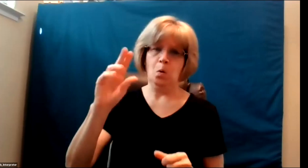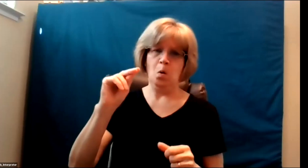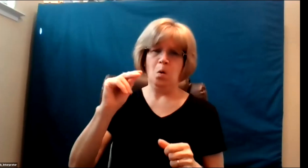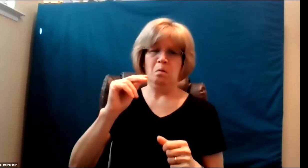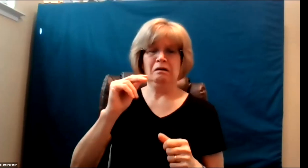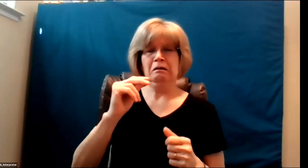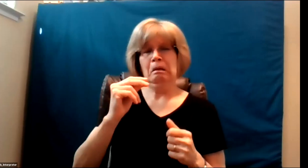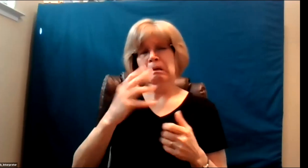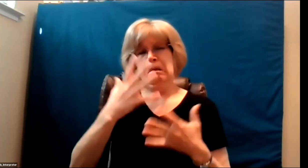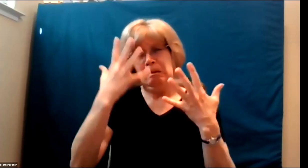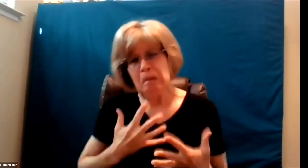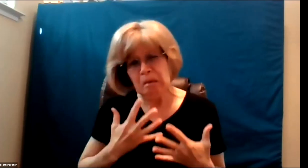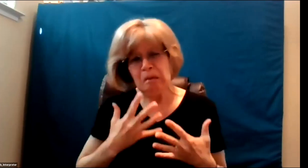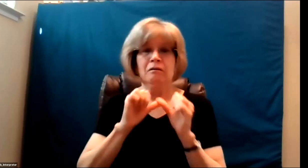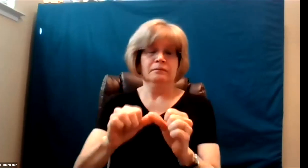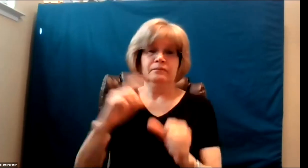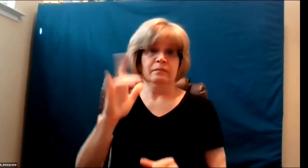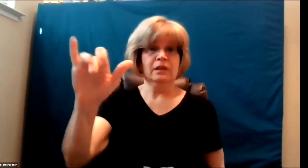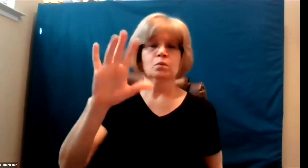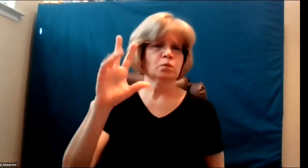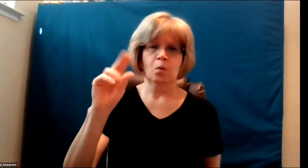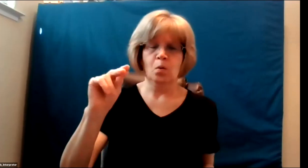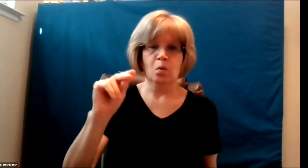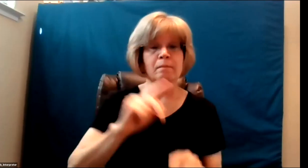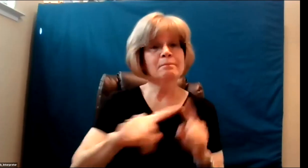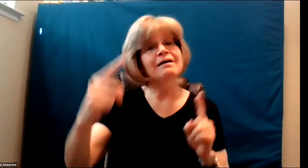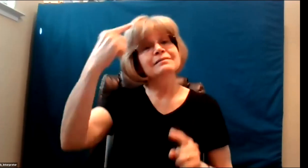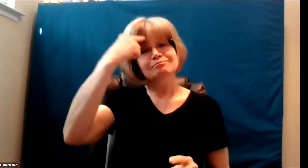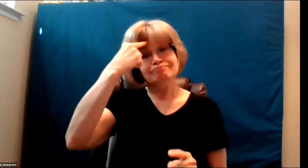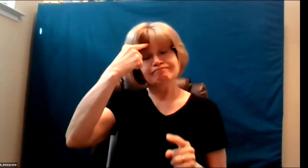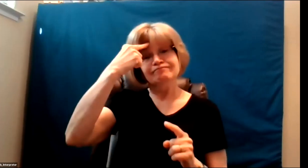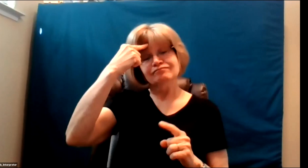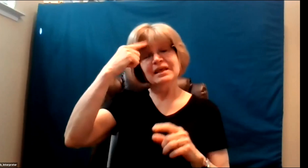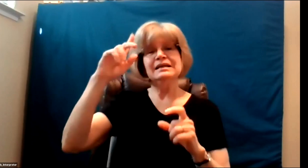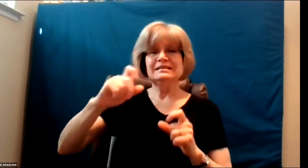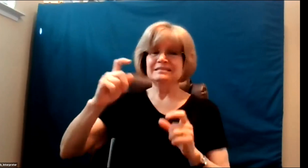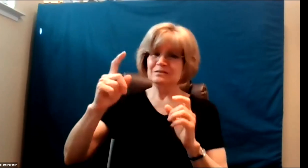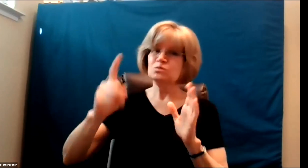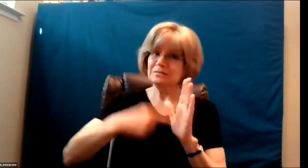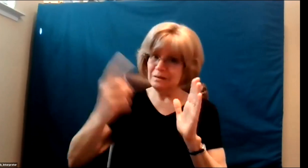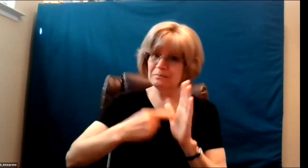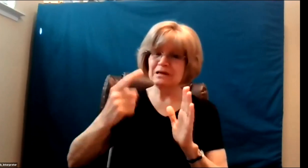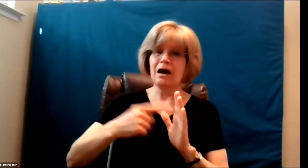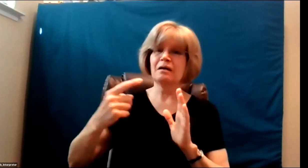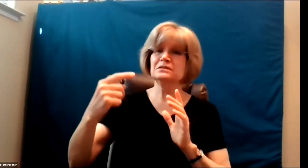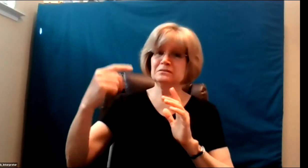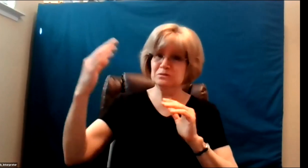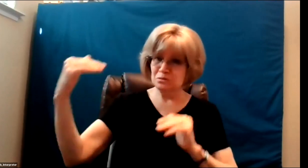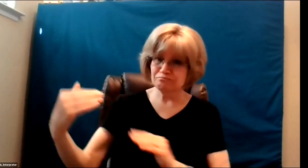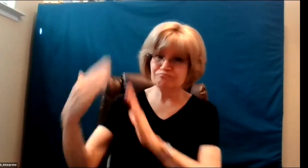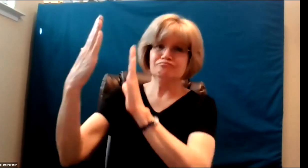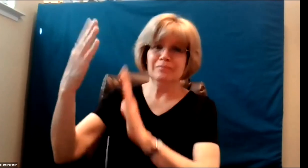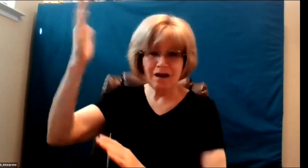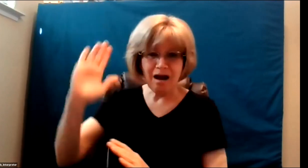we think about the times when we need to come to God and just cry it out. God hears